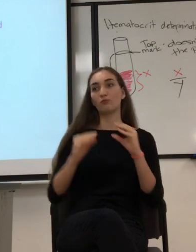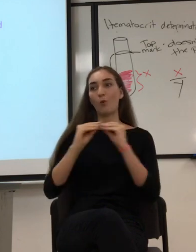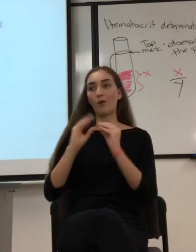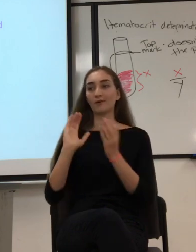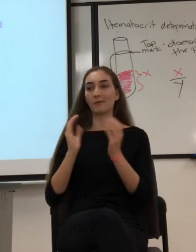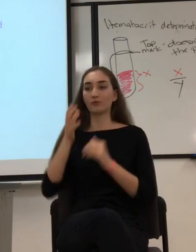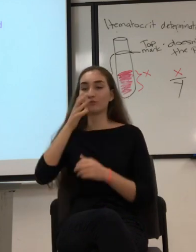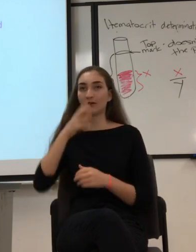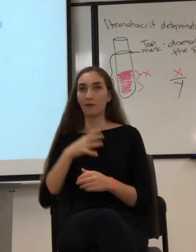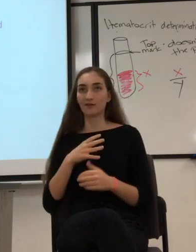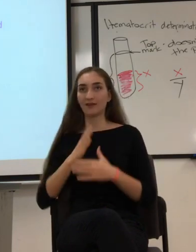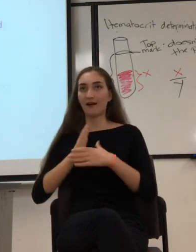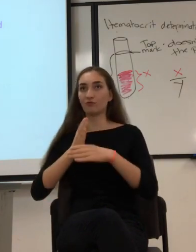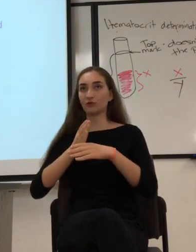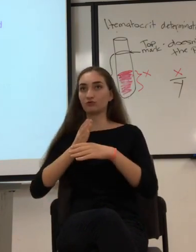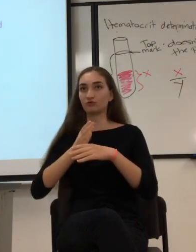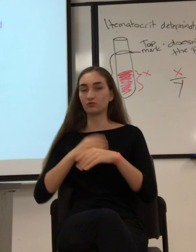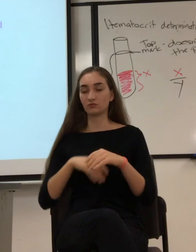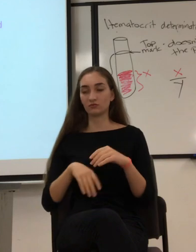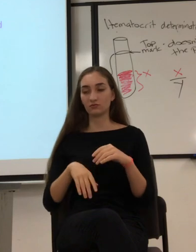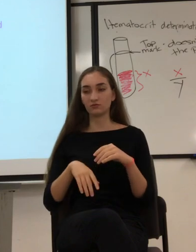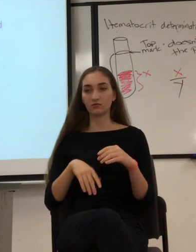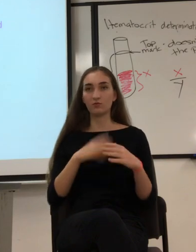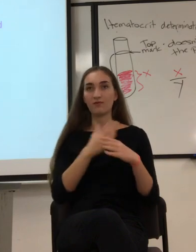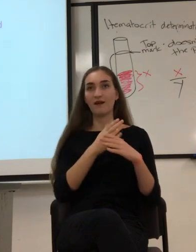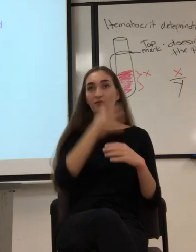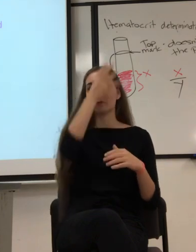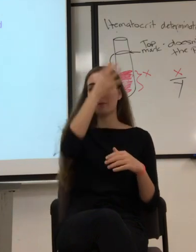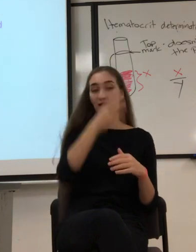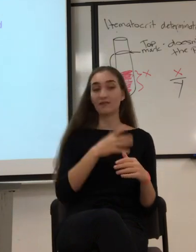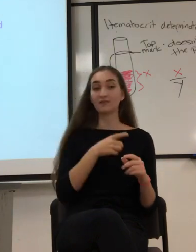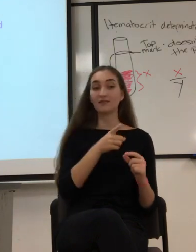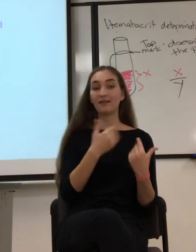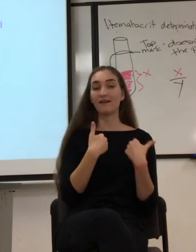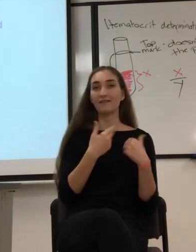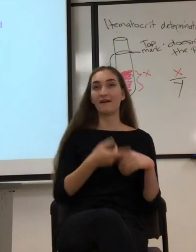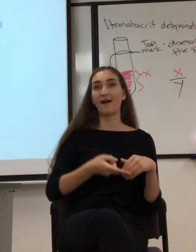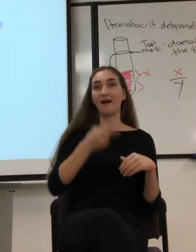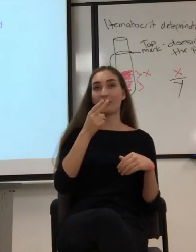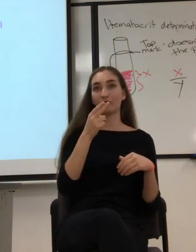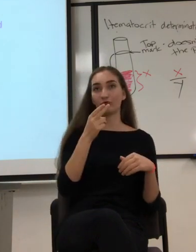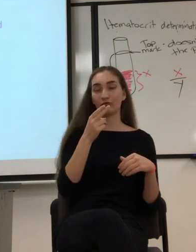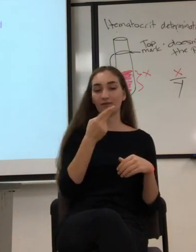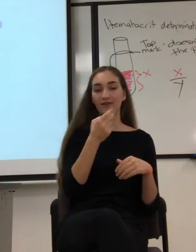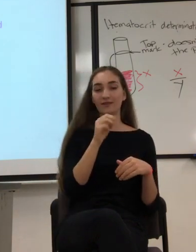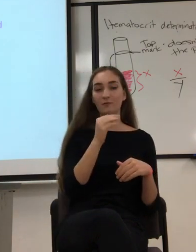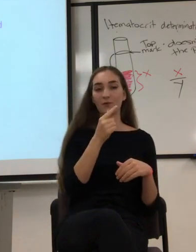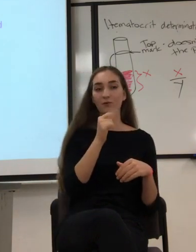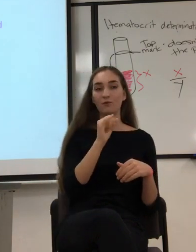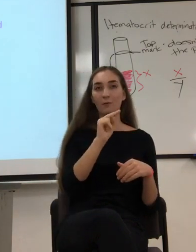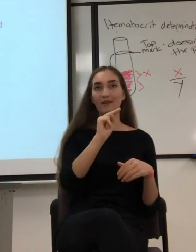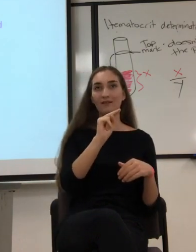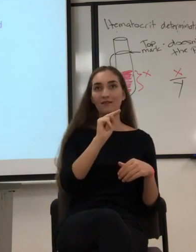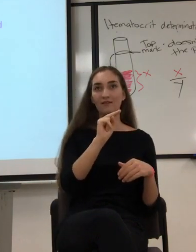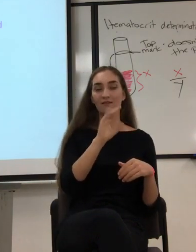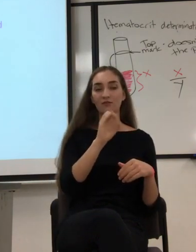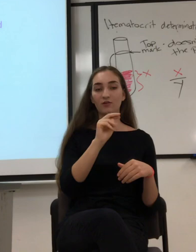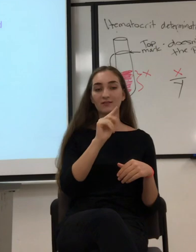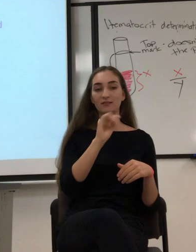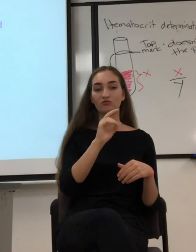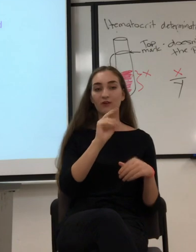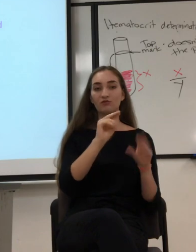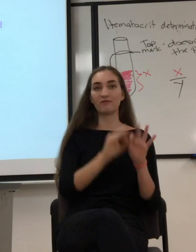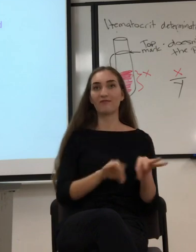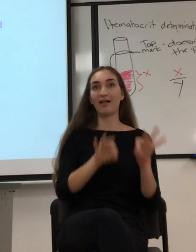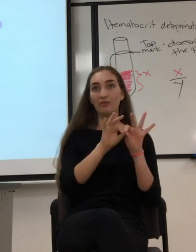on average, males have a higher hemoglobin concentration value. Maybe the